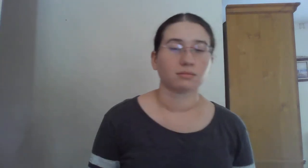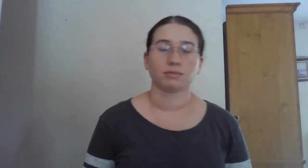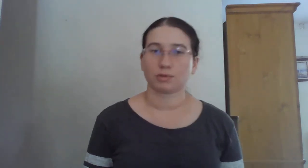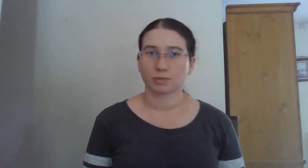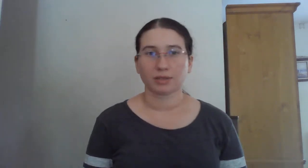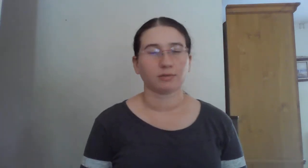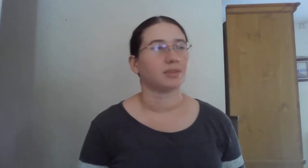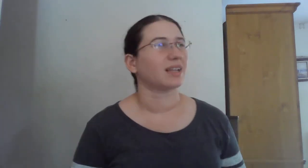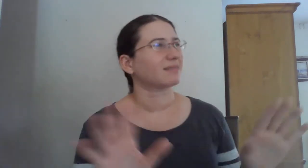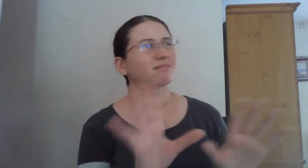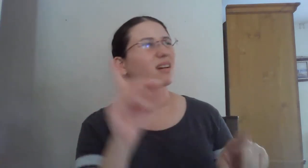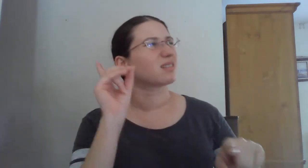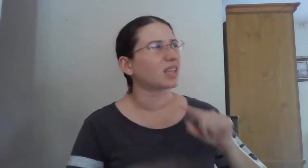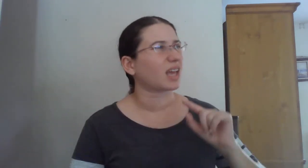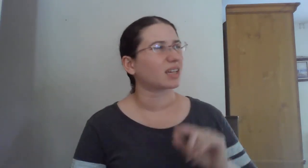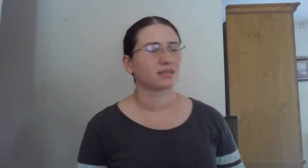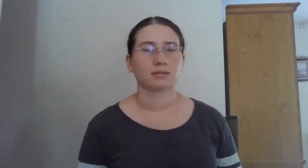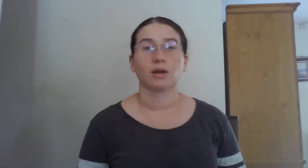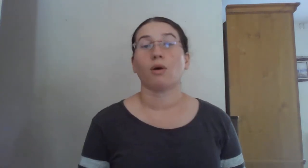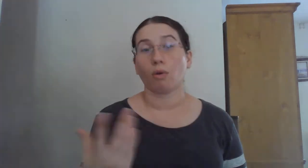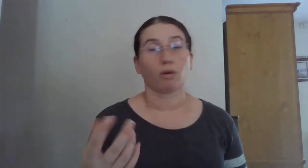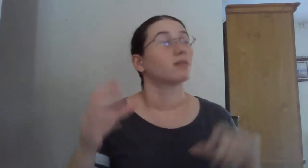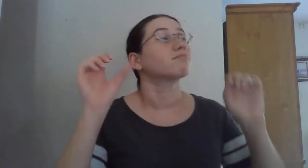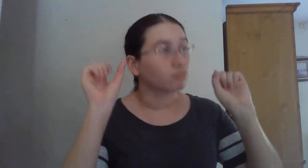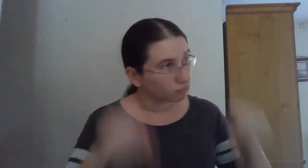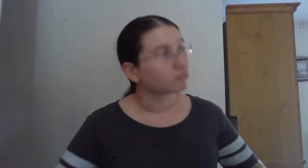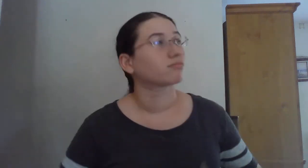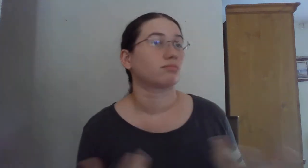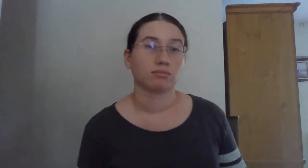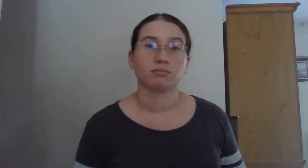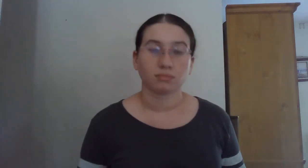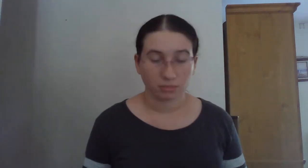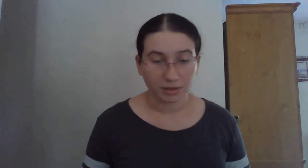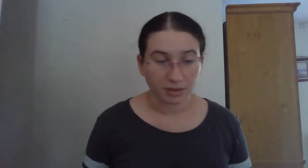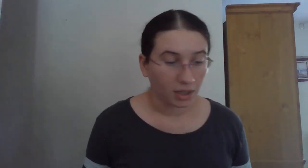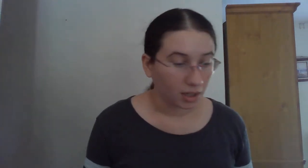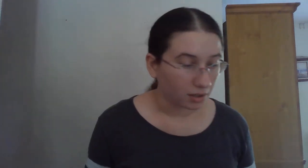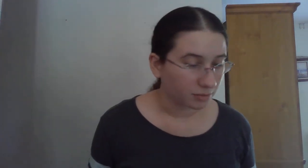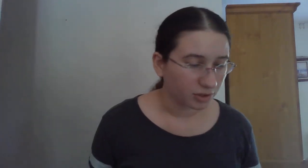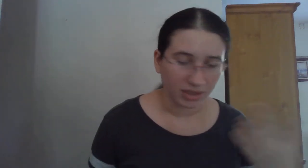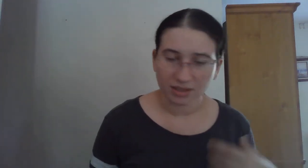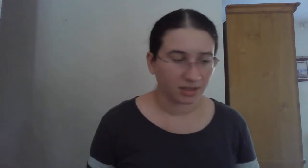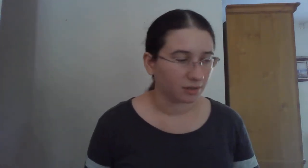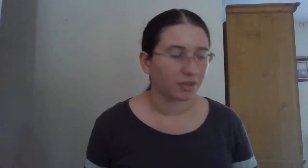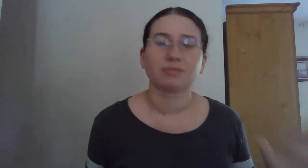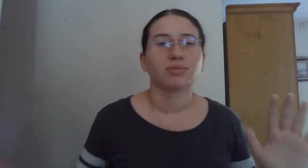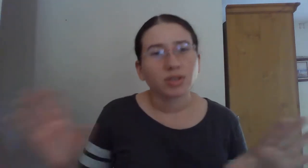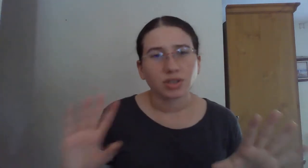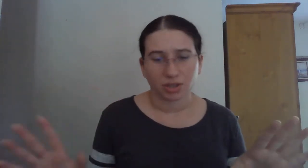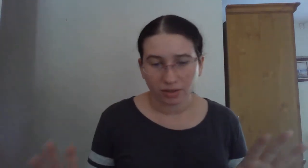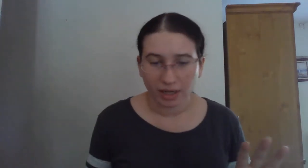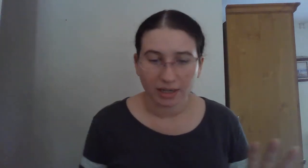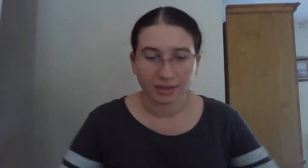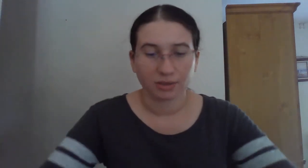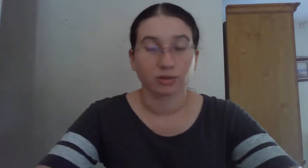your response would be like or. Right? There's more sentences, but I'm pretty sure you get it. Let's go